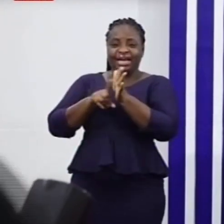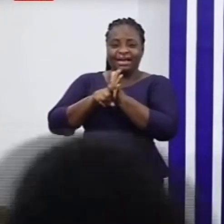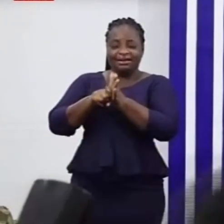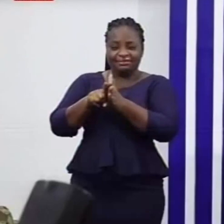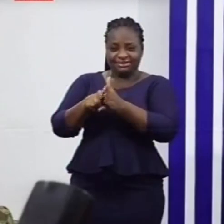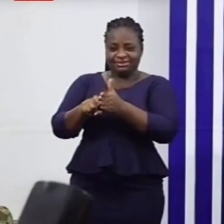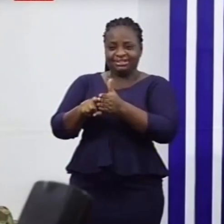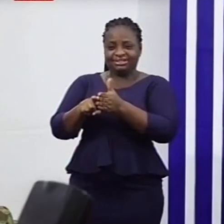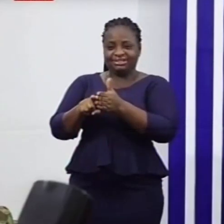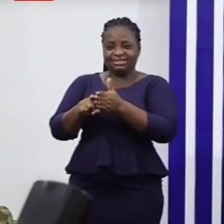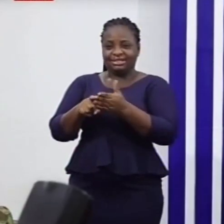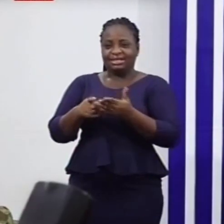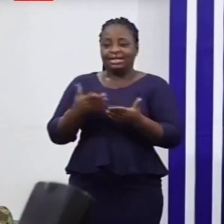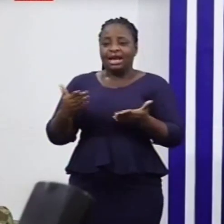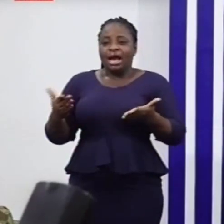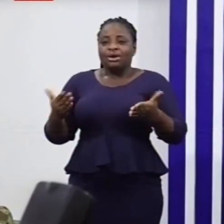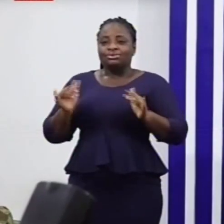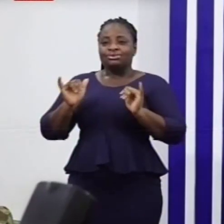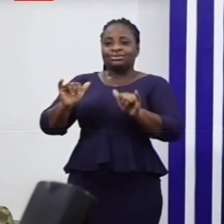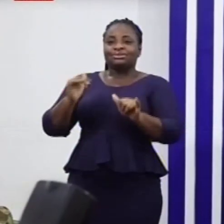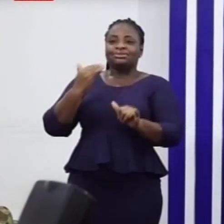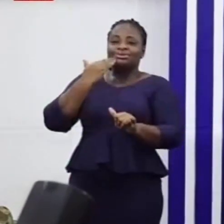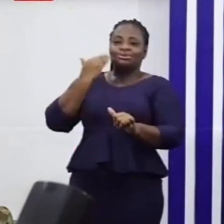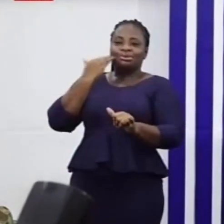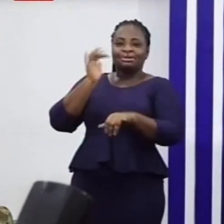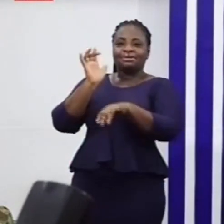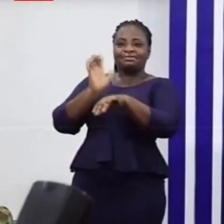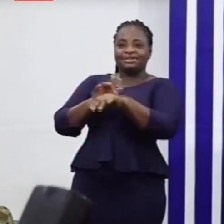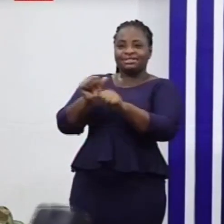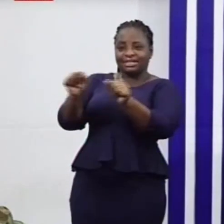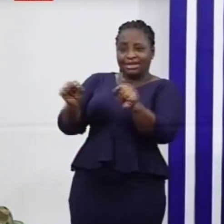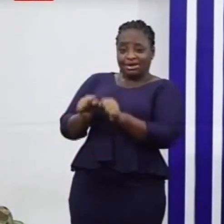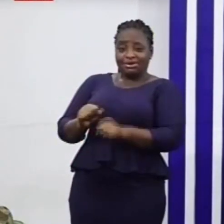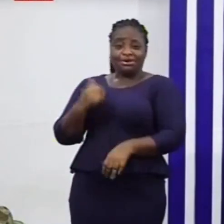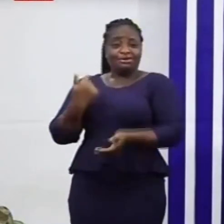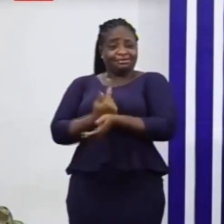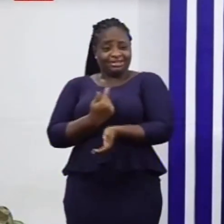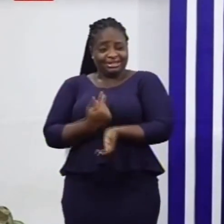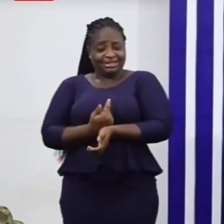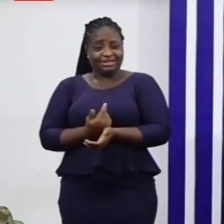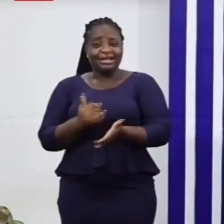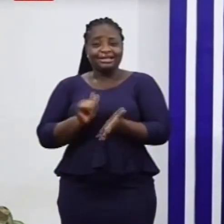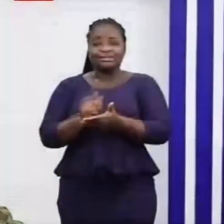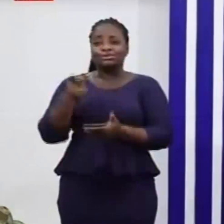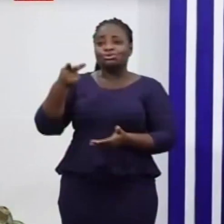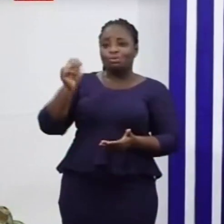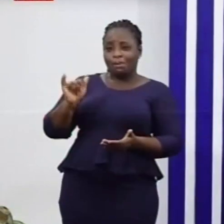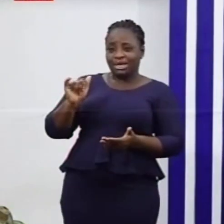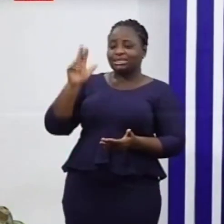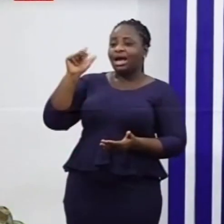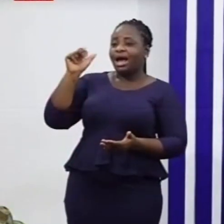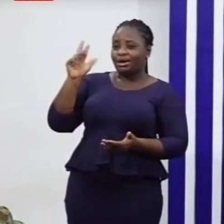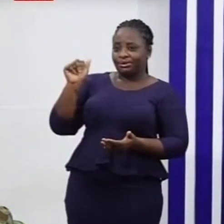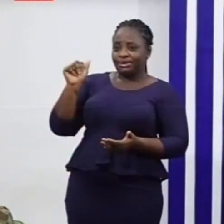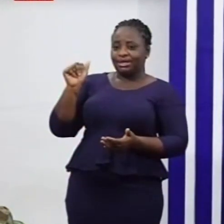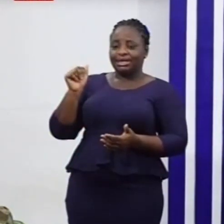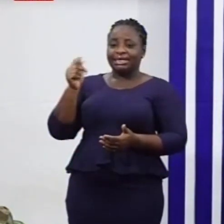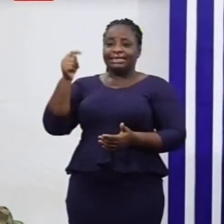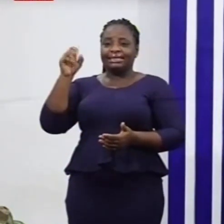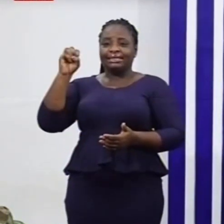and subsequent lockdown of the affected areas of Ghana. That is Kumasi, Accra,